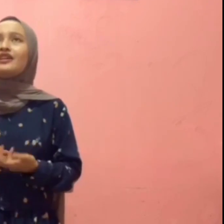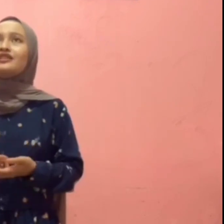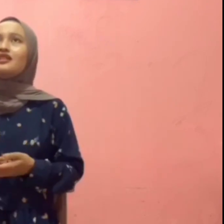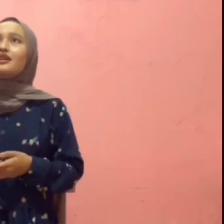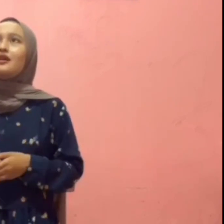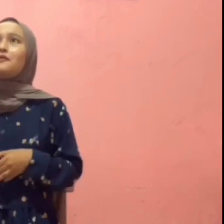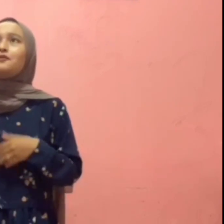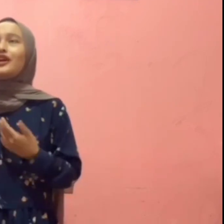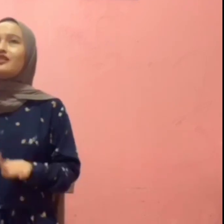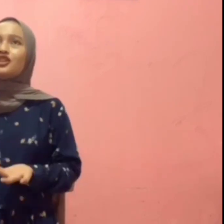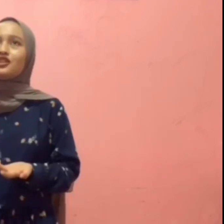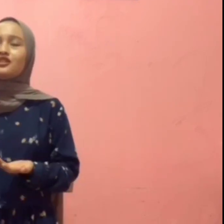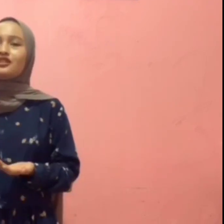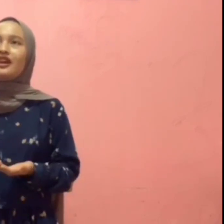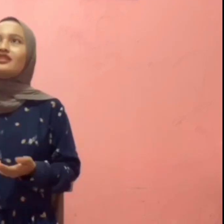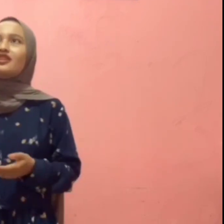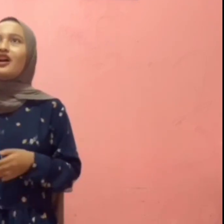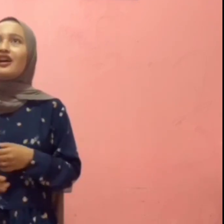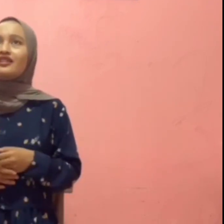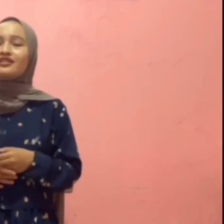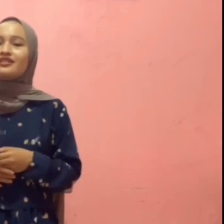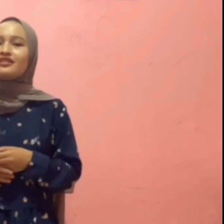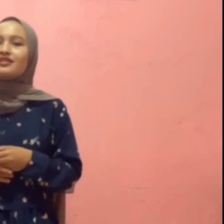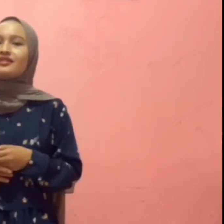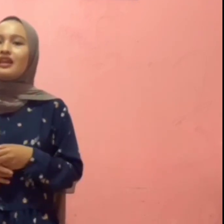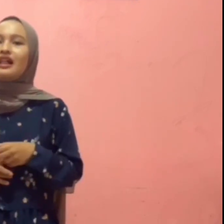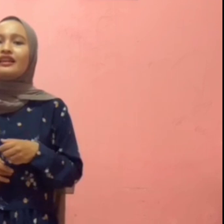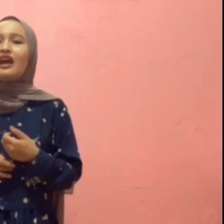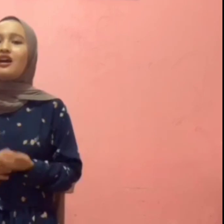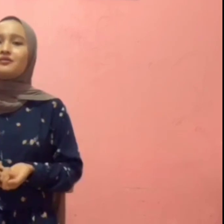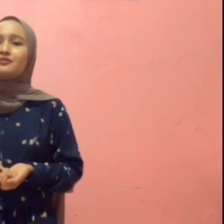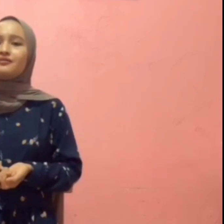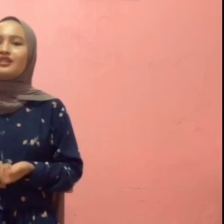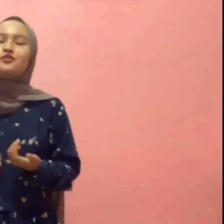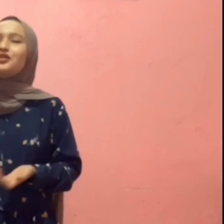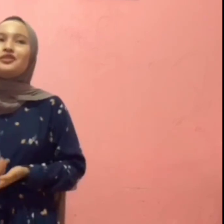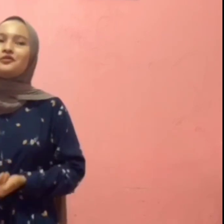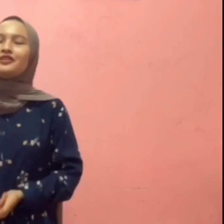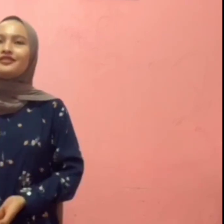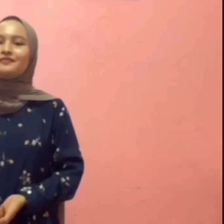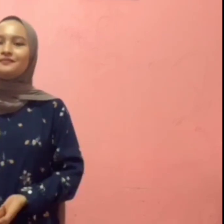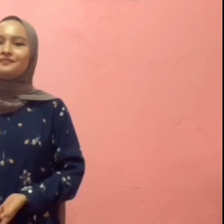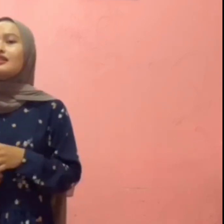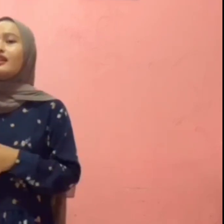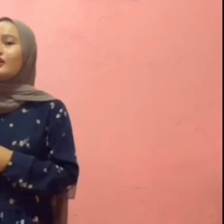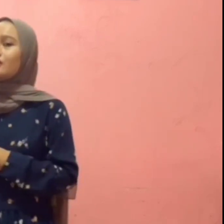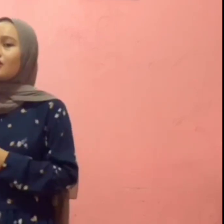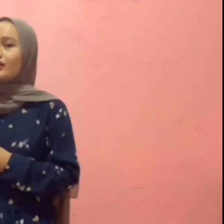face brighter and their eyes light up. It's beautiful. Sign language creates